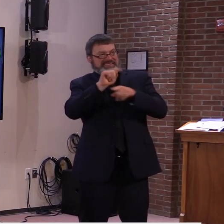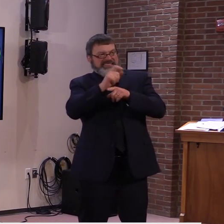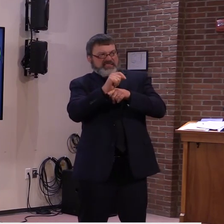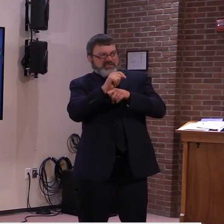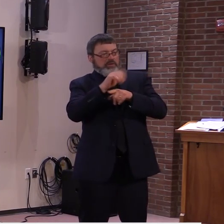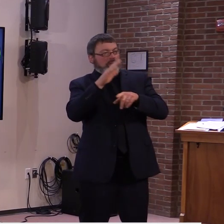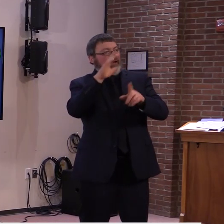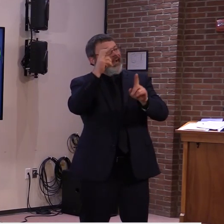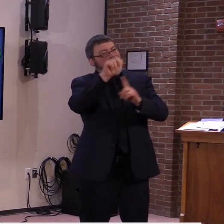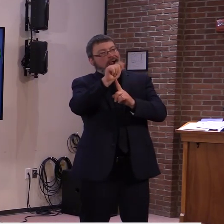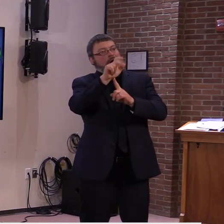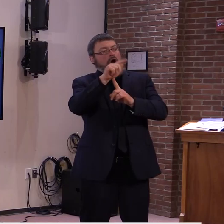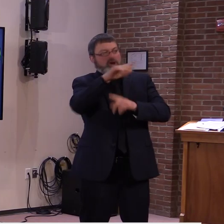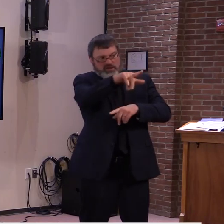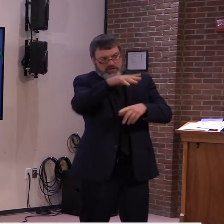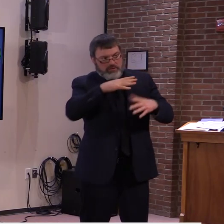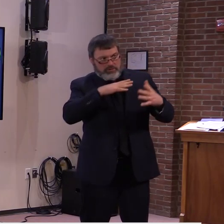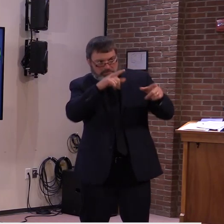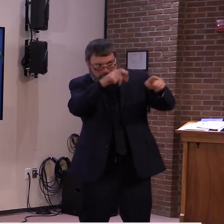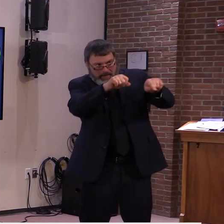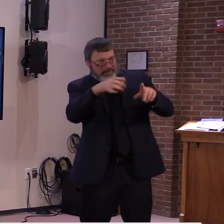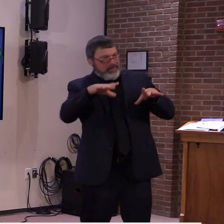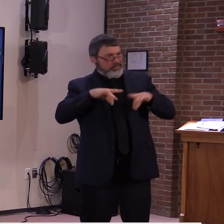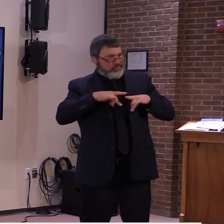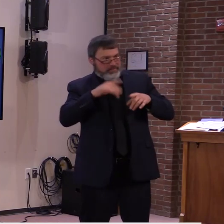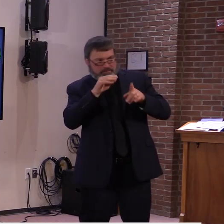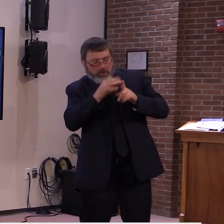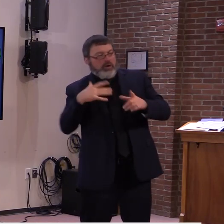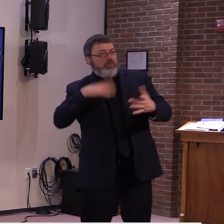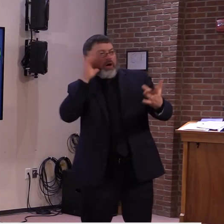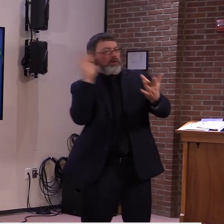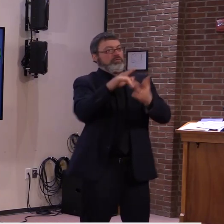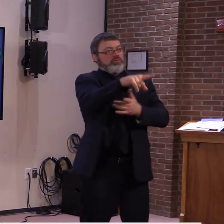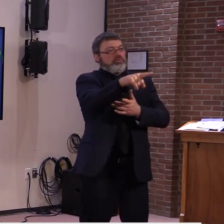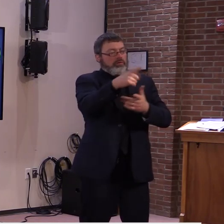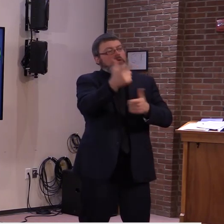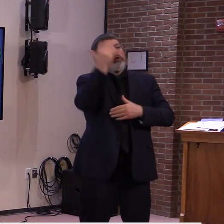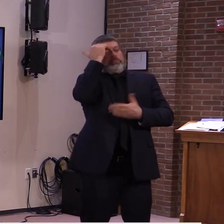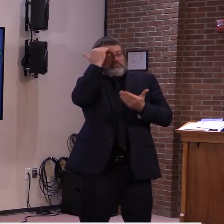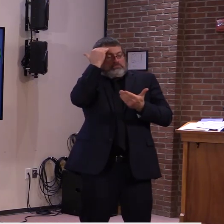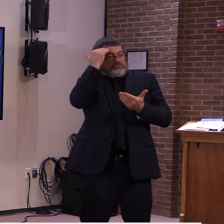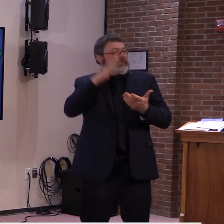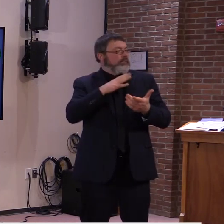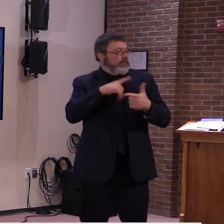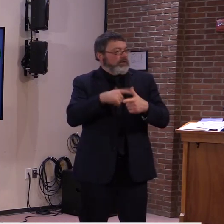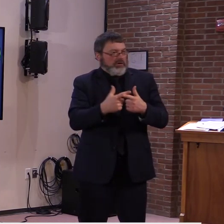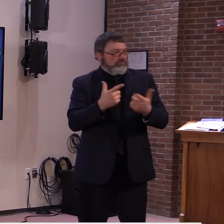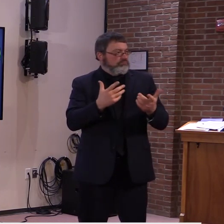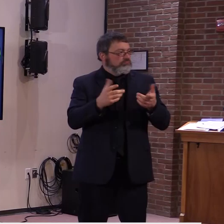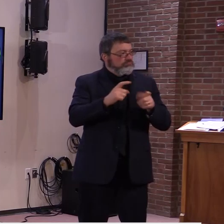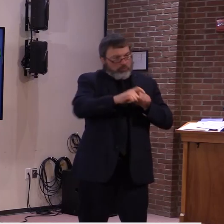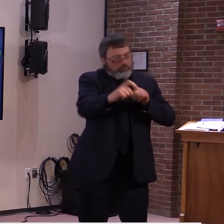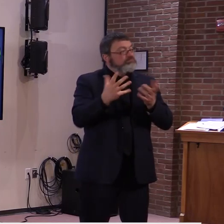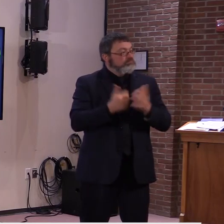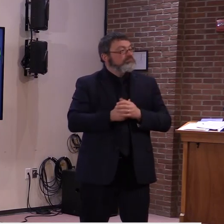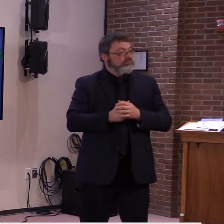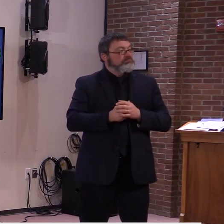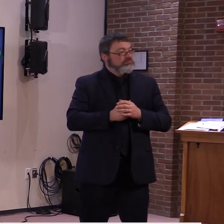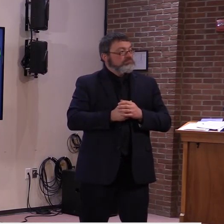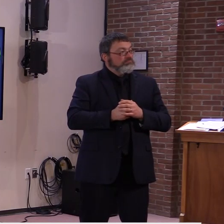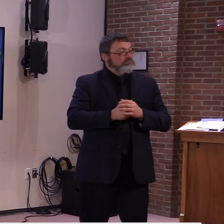to impacted individuals as quickly as possible. This is not equivalent to our